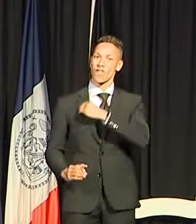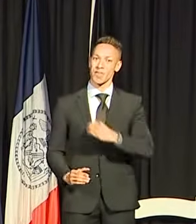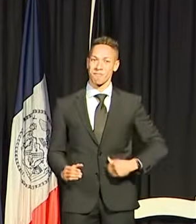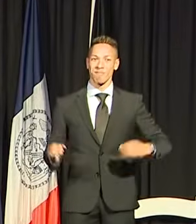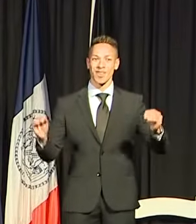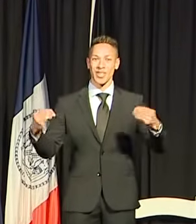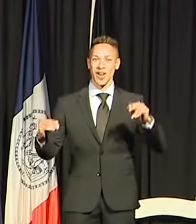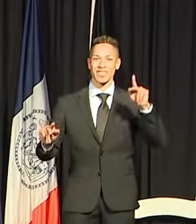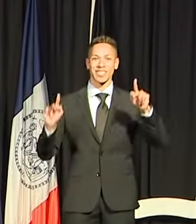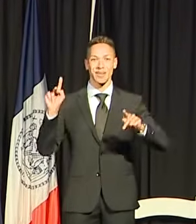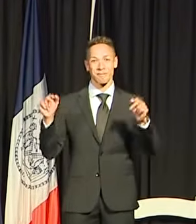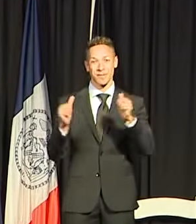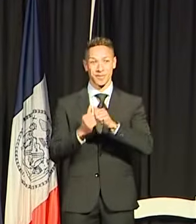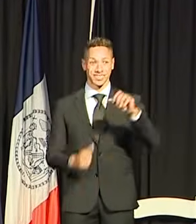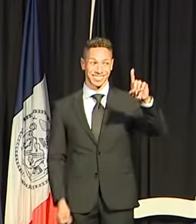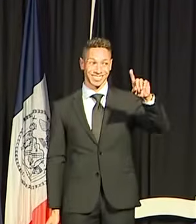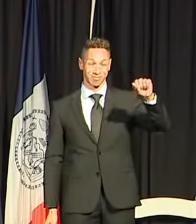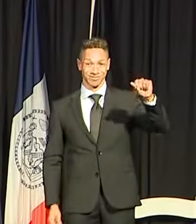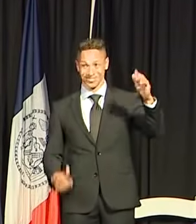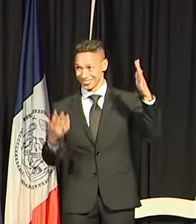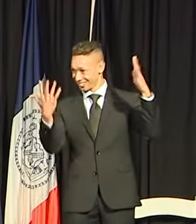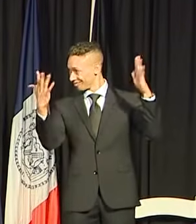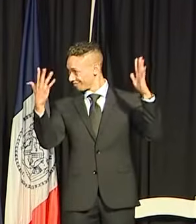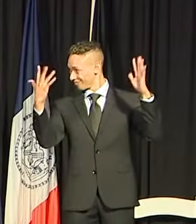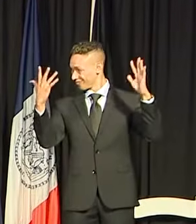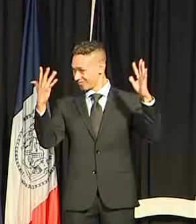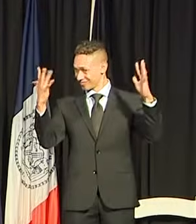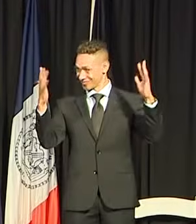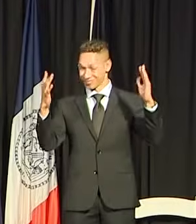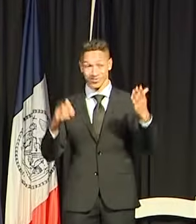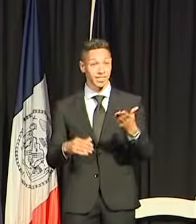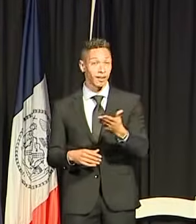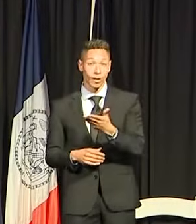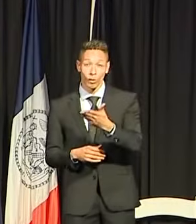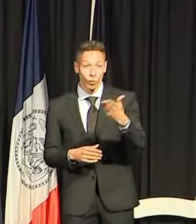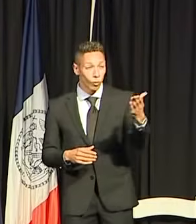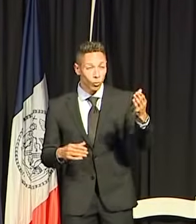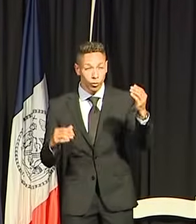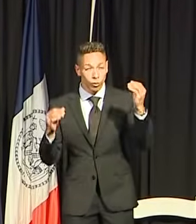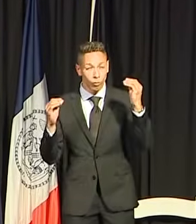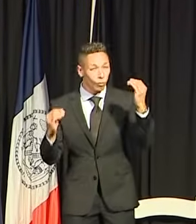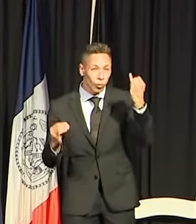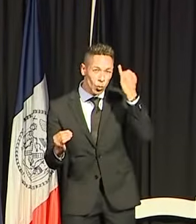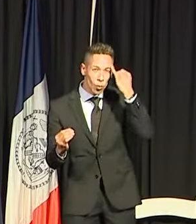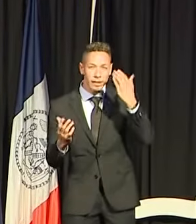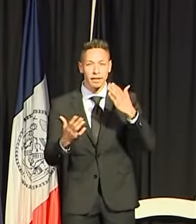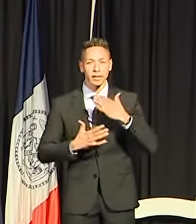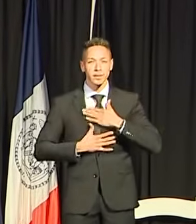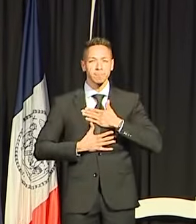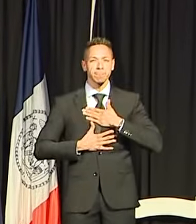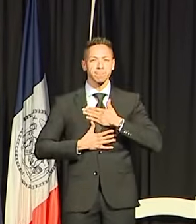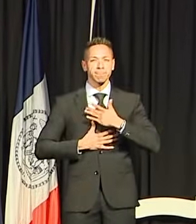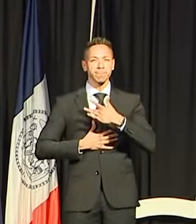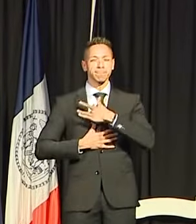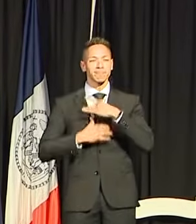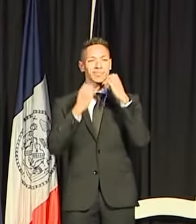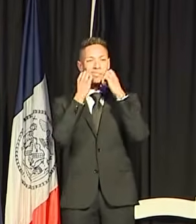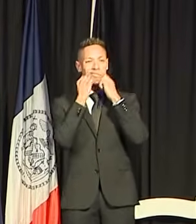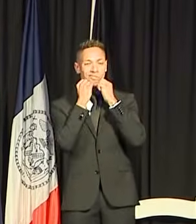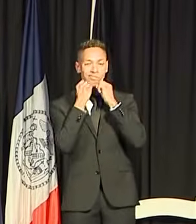Mayor's Office of People with Disabilities. You have no idea how much that means to me